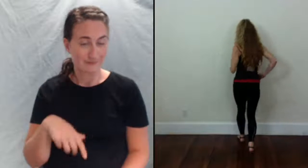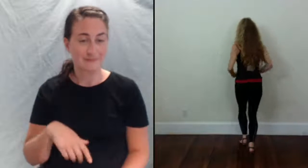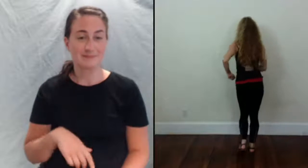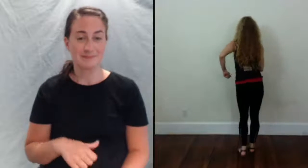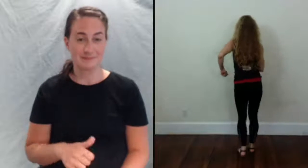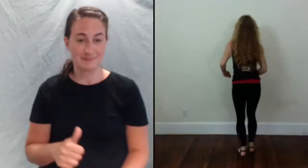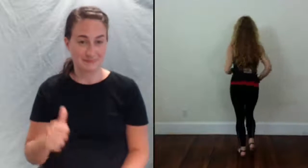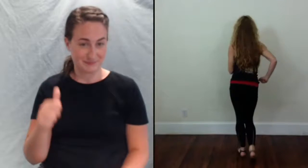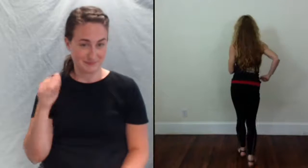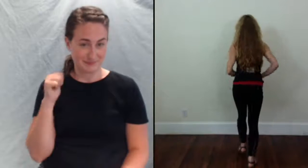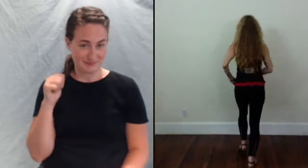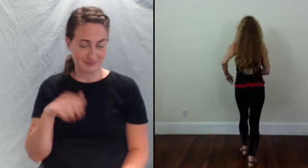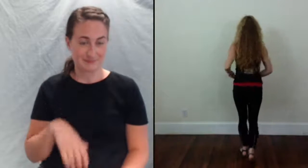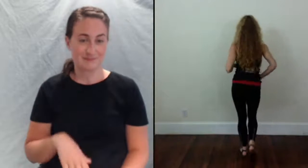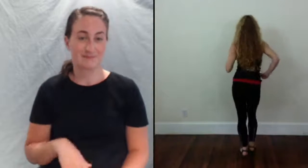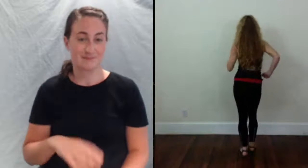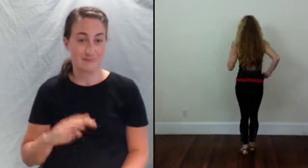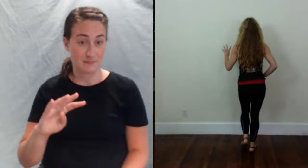3,